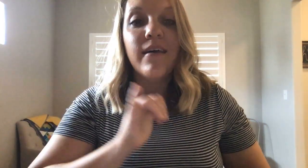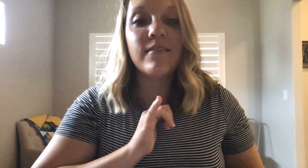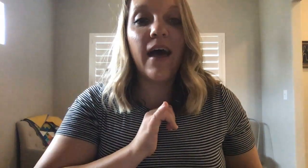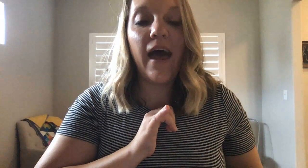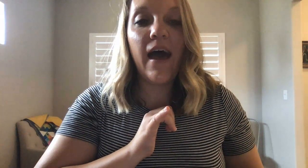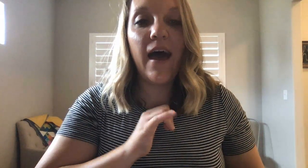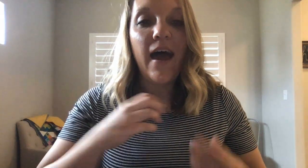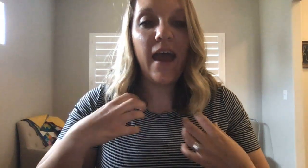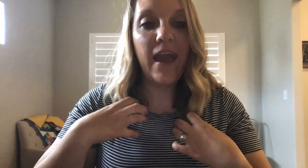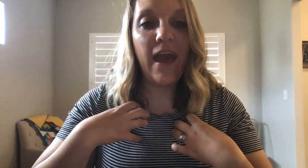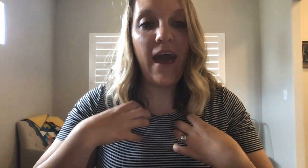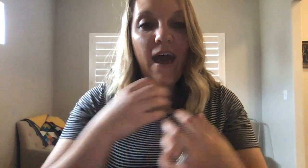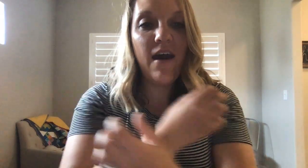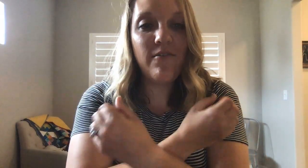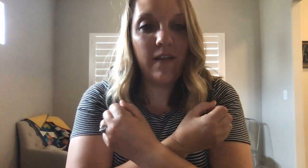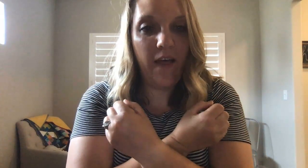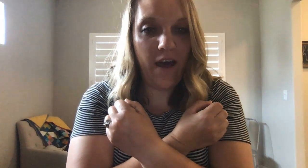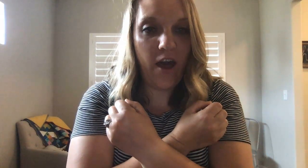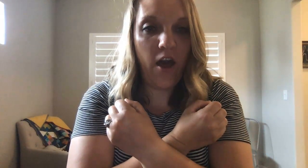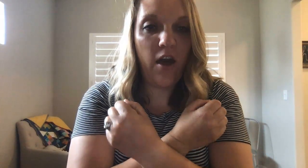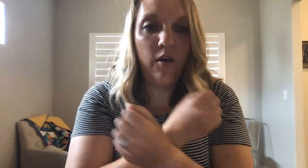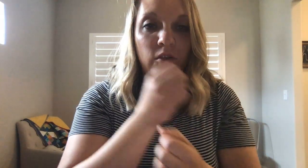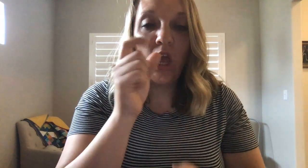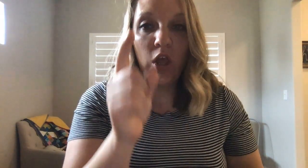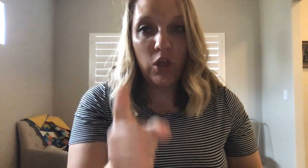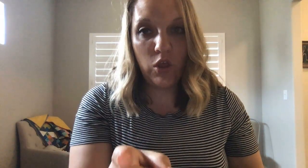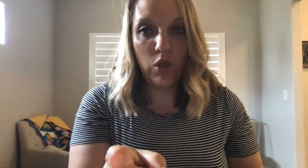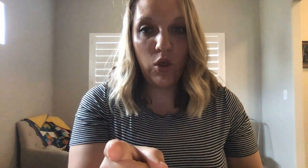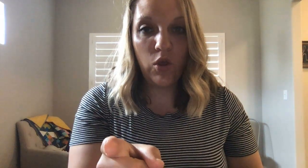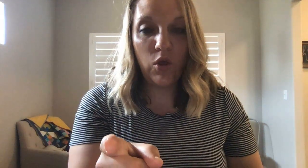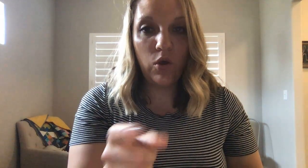As I have loved you,